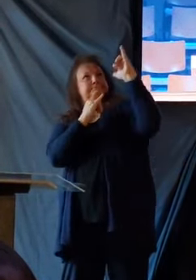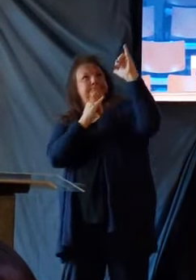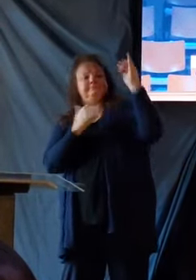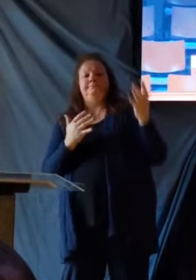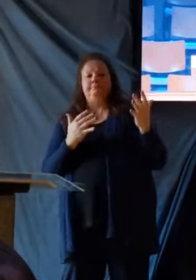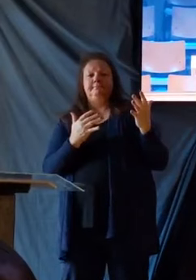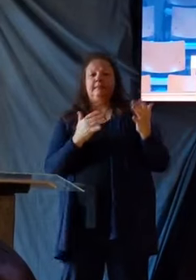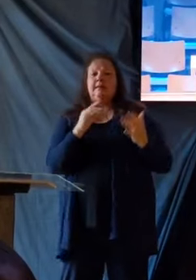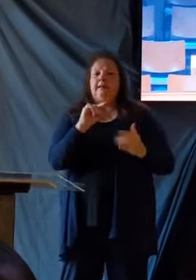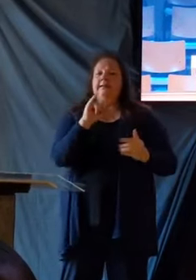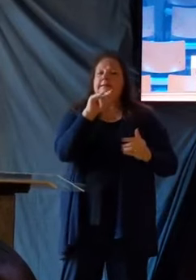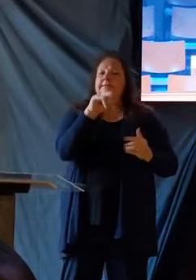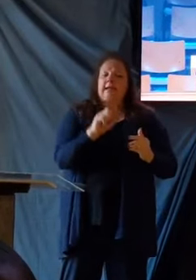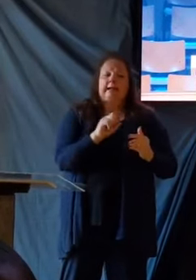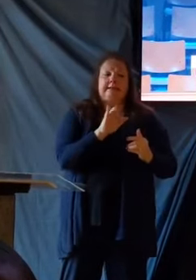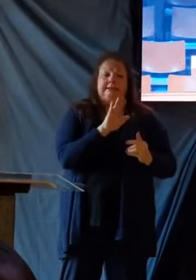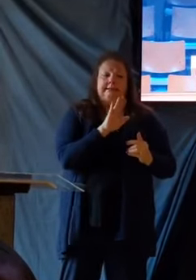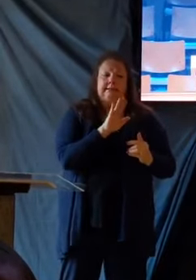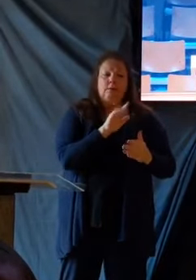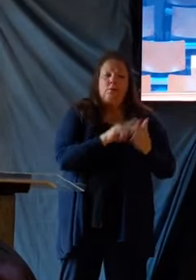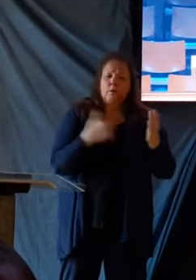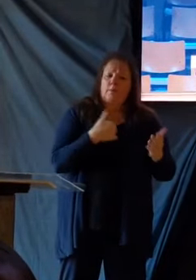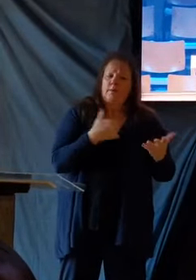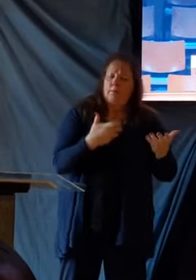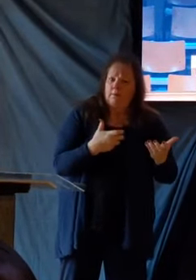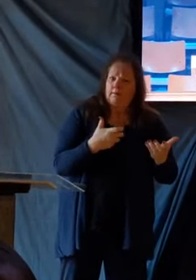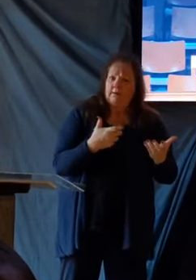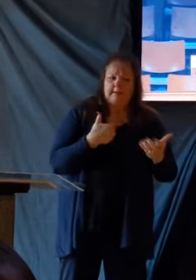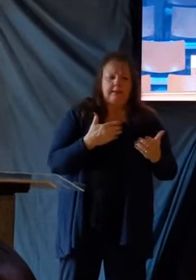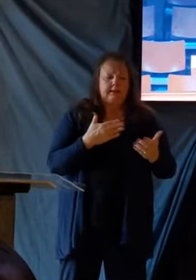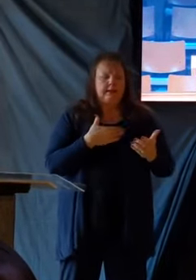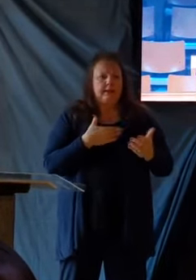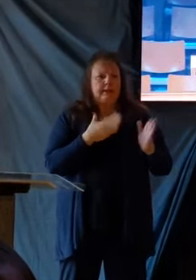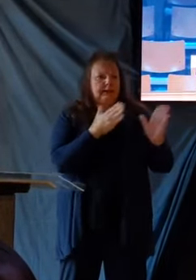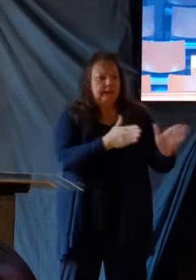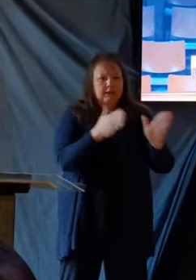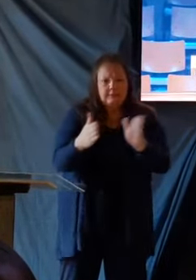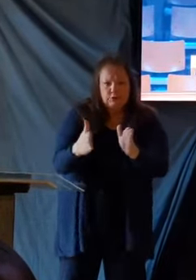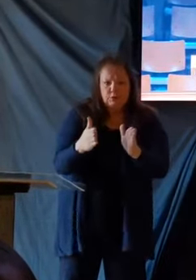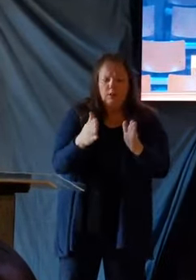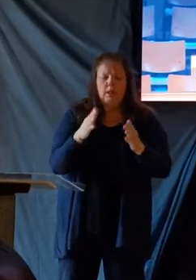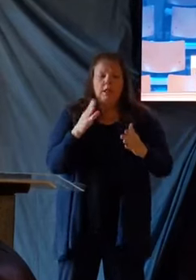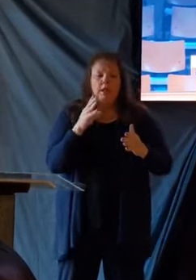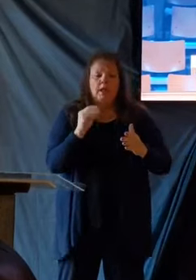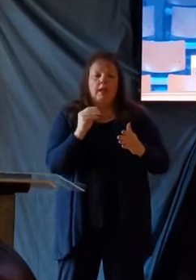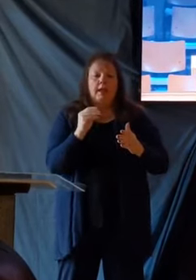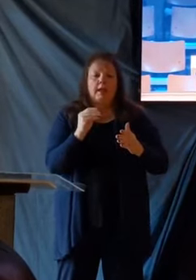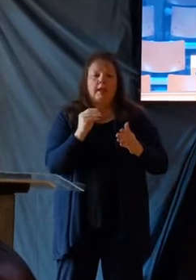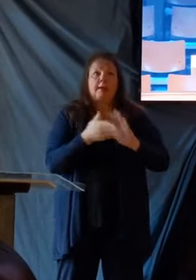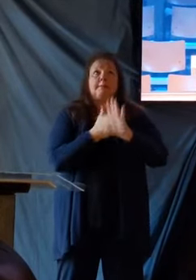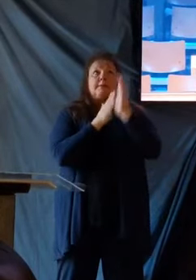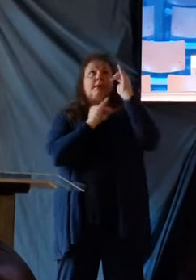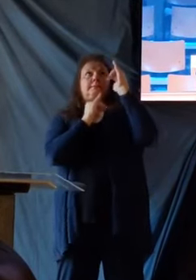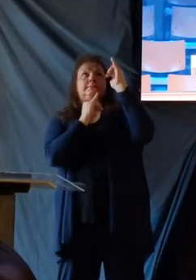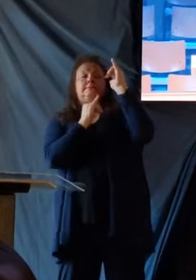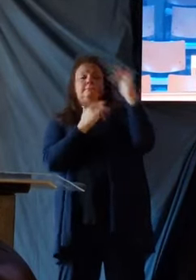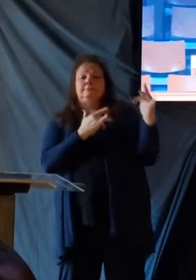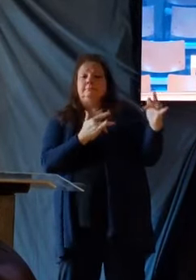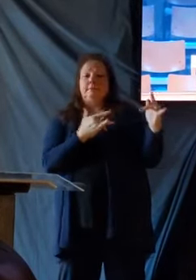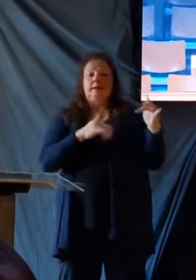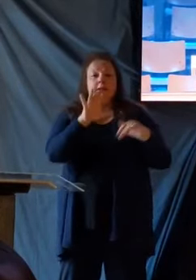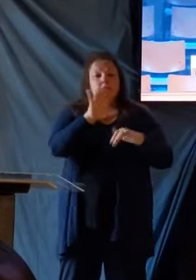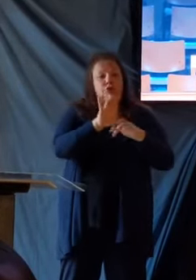about, Titus is about godliness in the church. Godliness in the life of the individual in the church, and godliness in the life